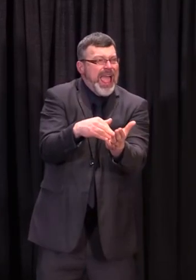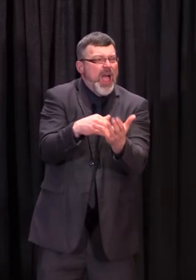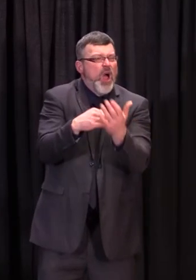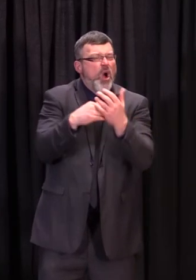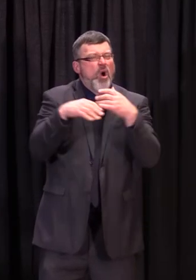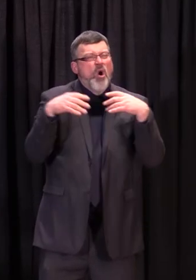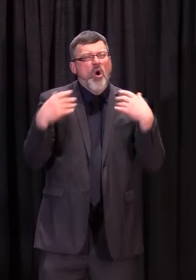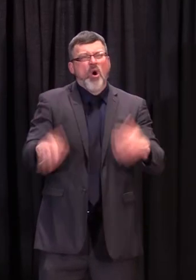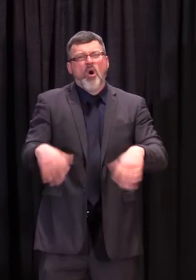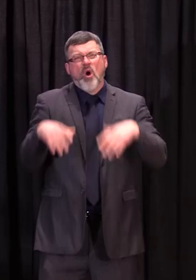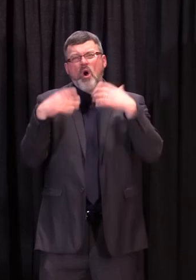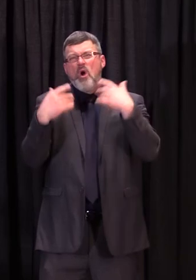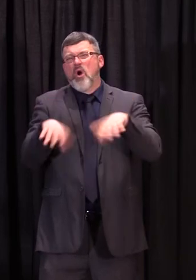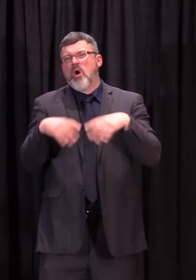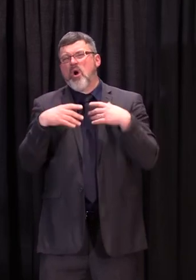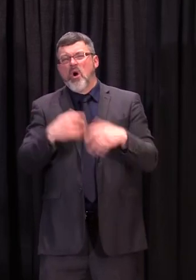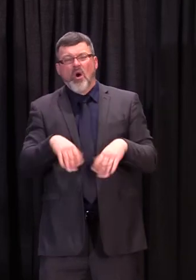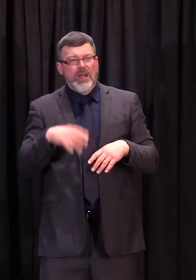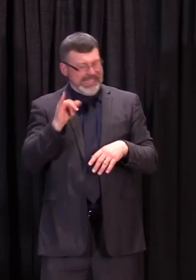$369,000.